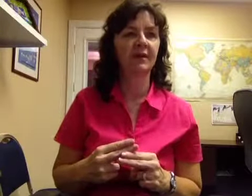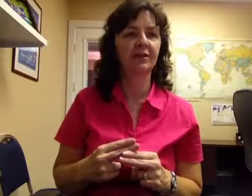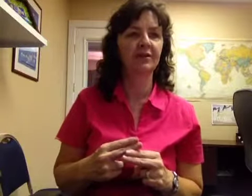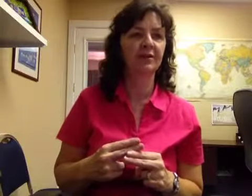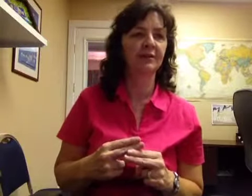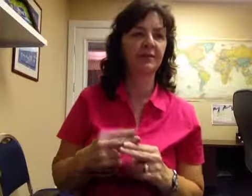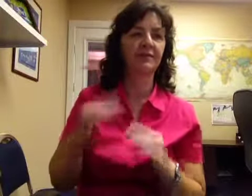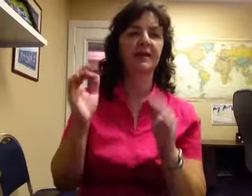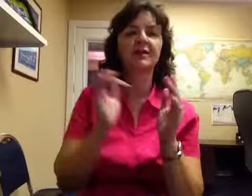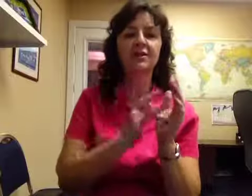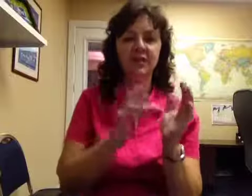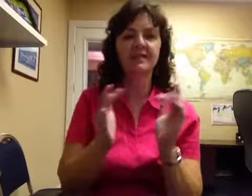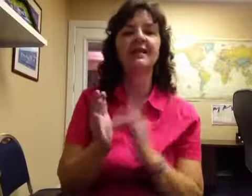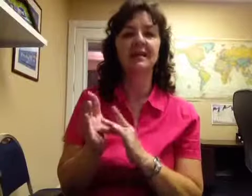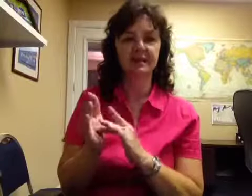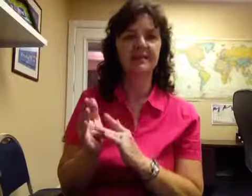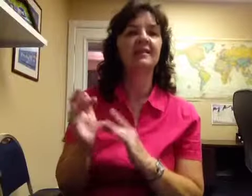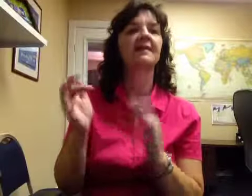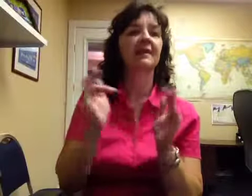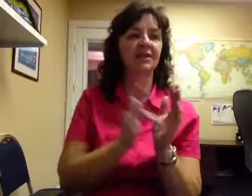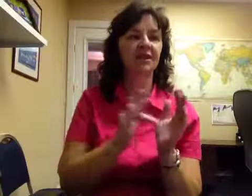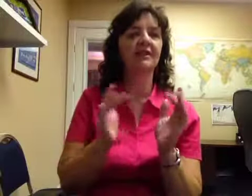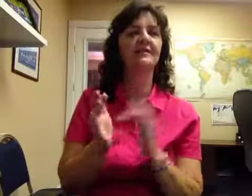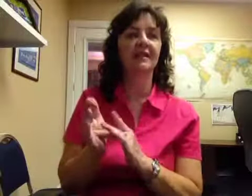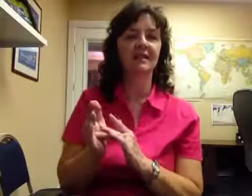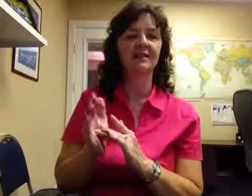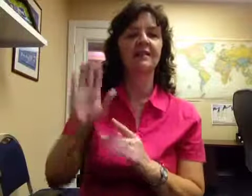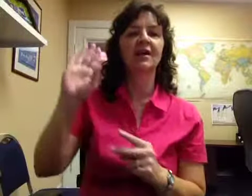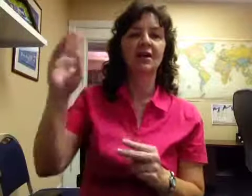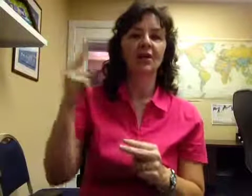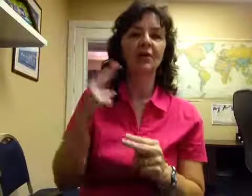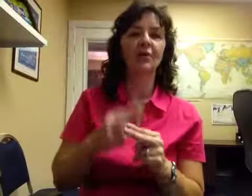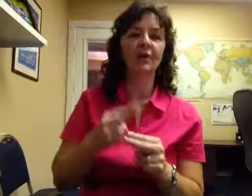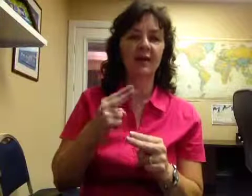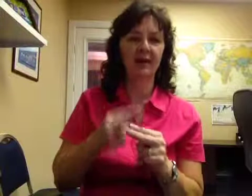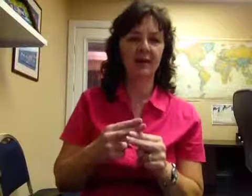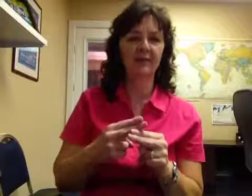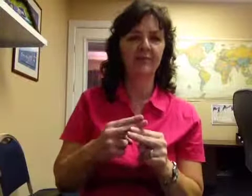bridge, Jesus, Jesus, your